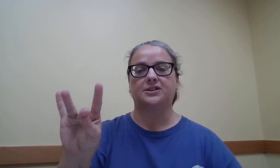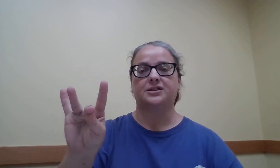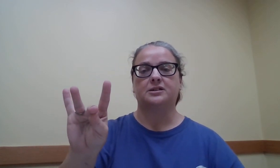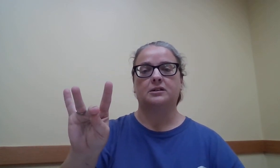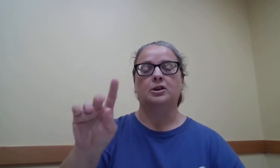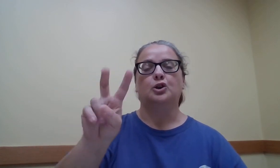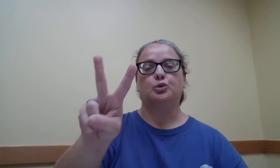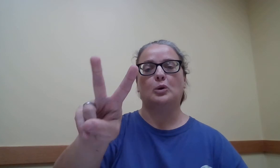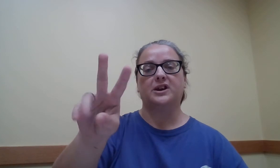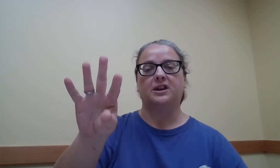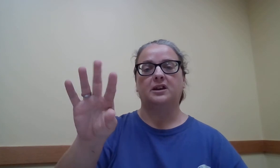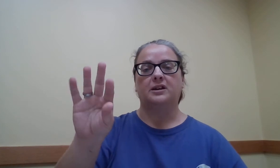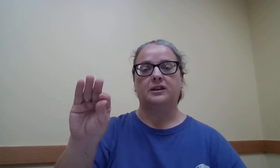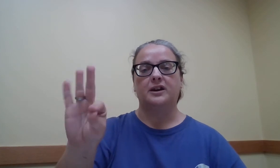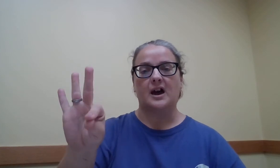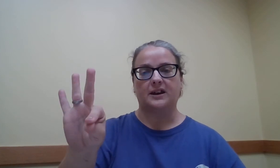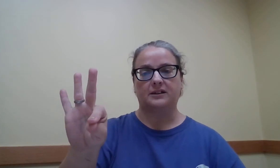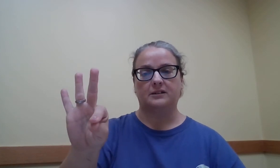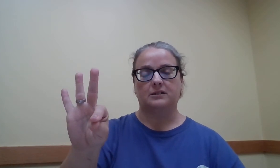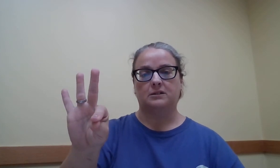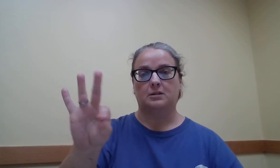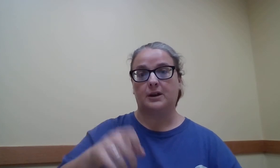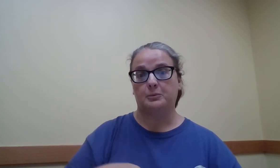28, 29. Okay?